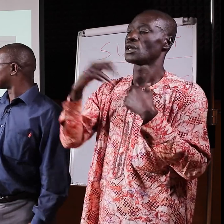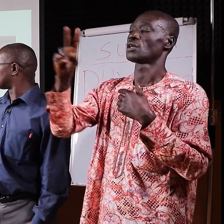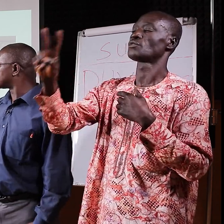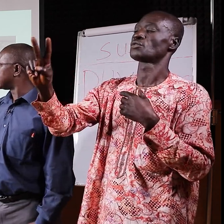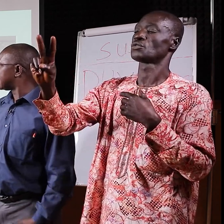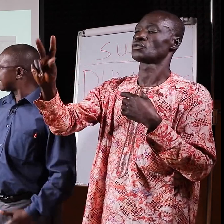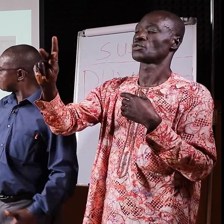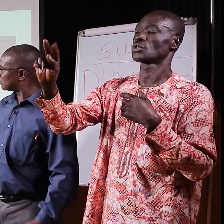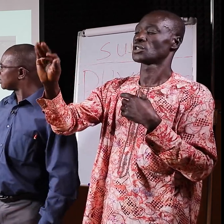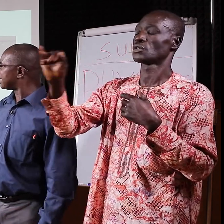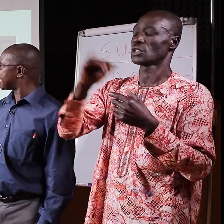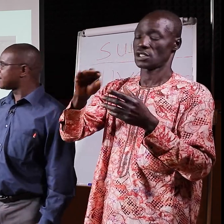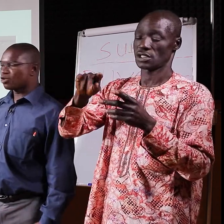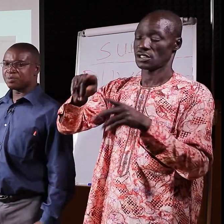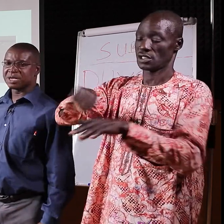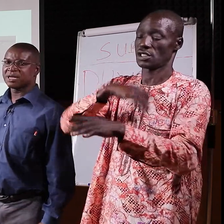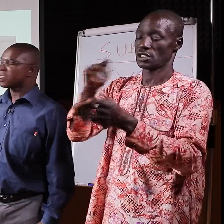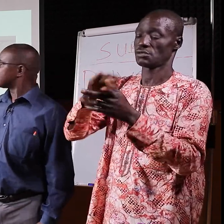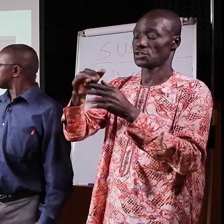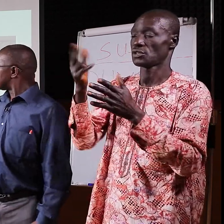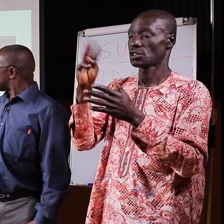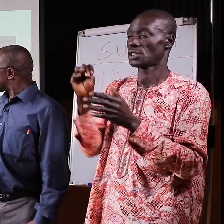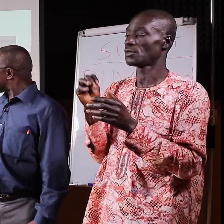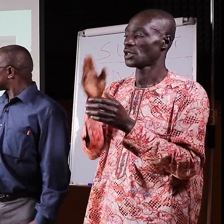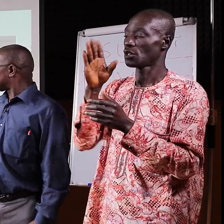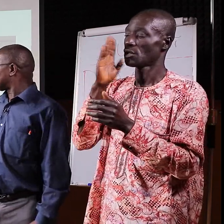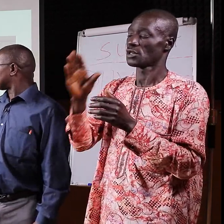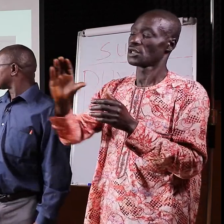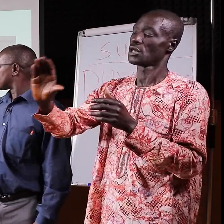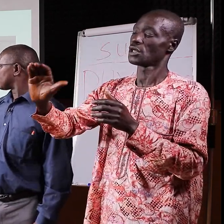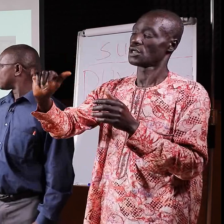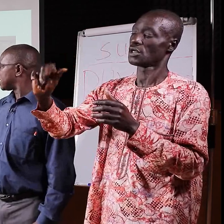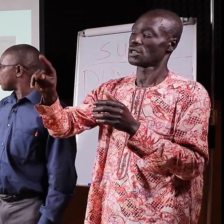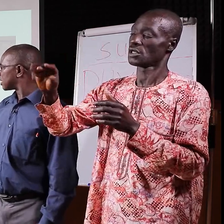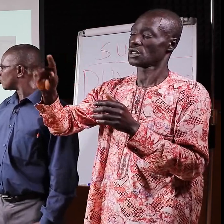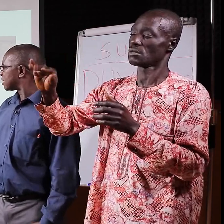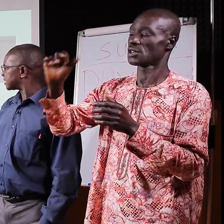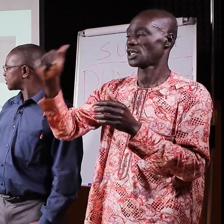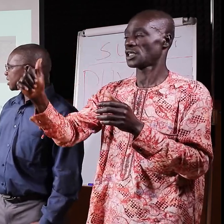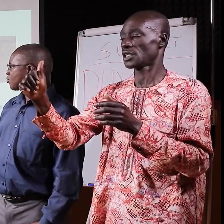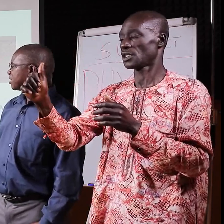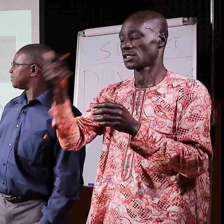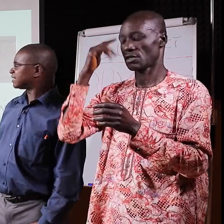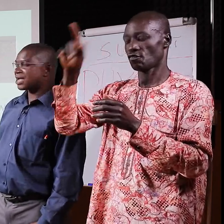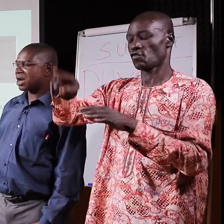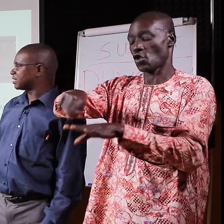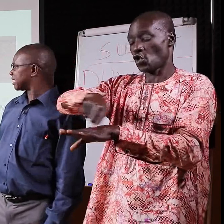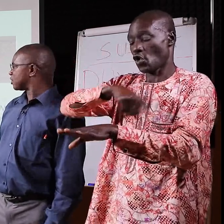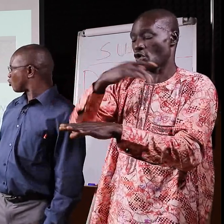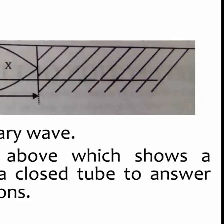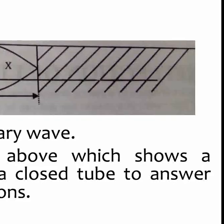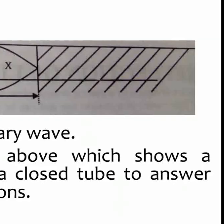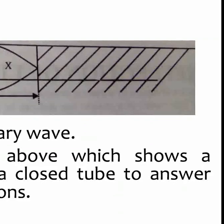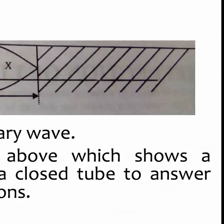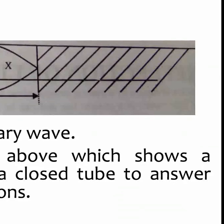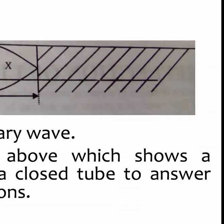two antinodes. The length between there will be capital L. For the longitudinal stationary wave, this diagram is given.